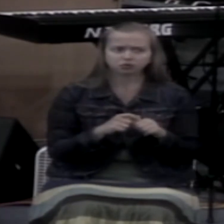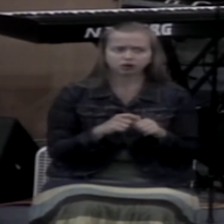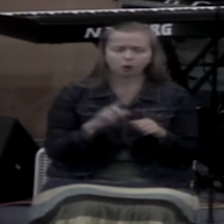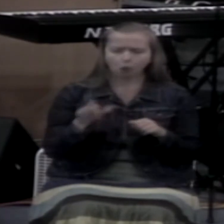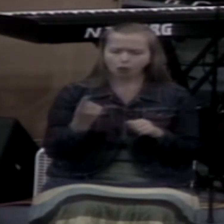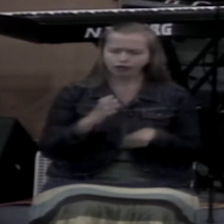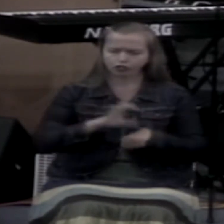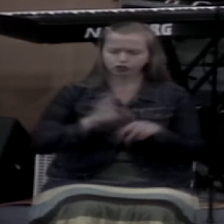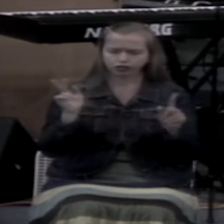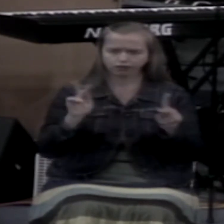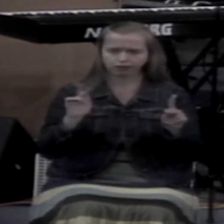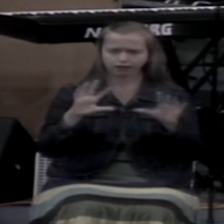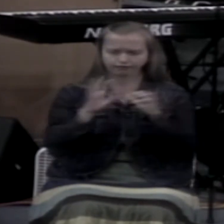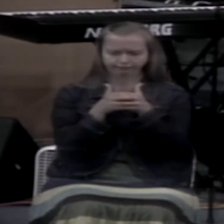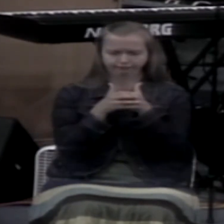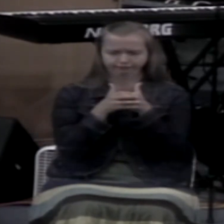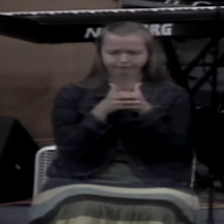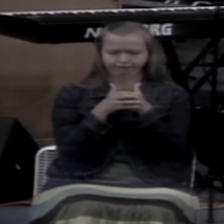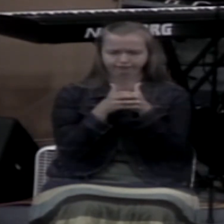Now,